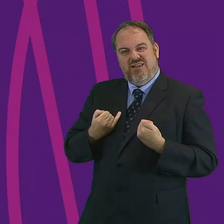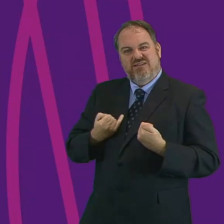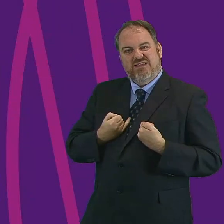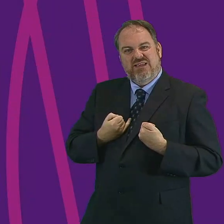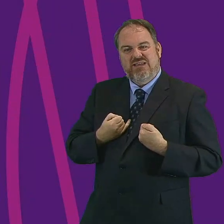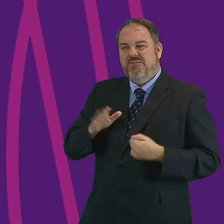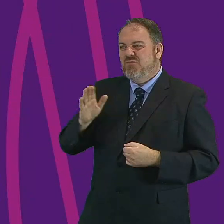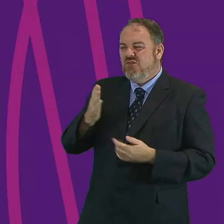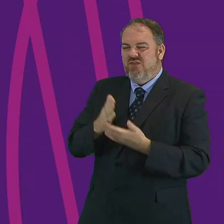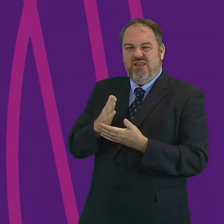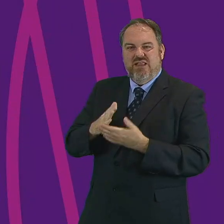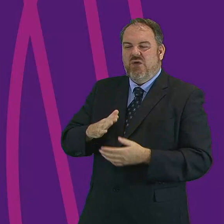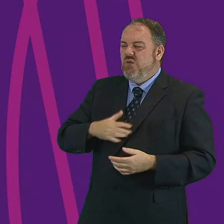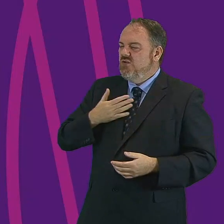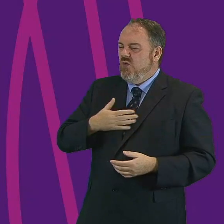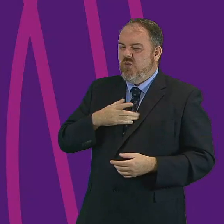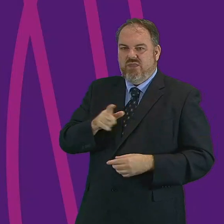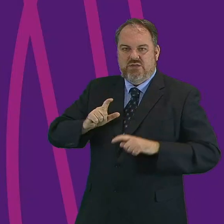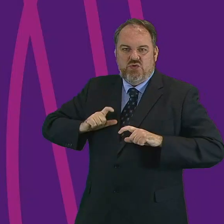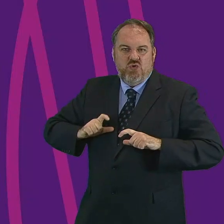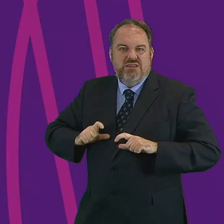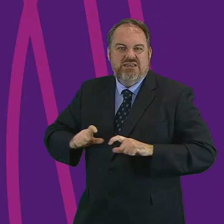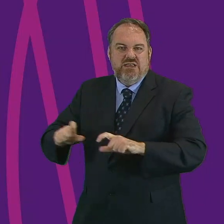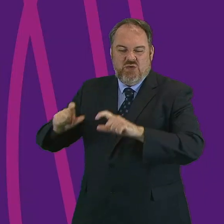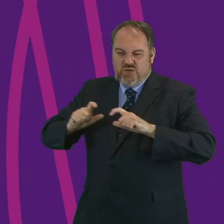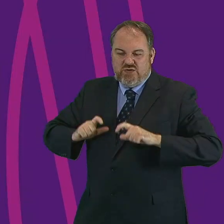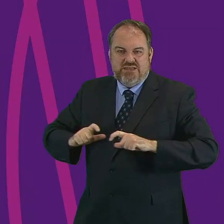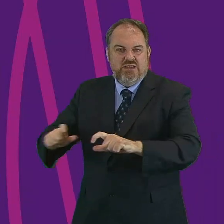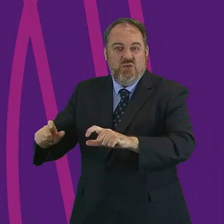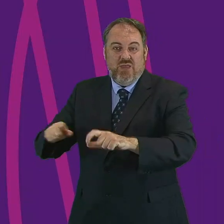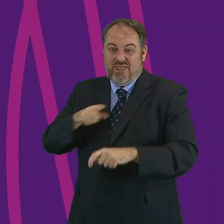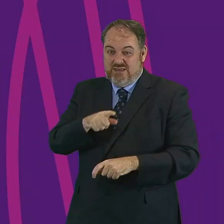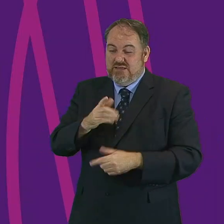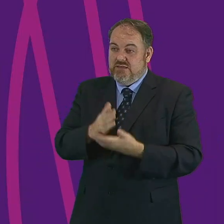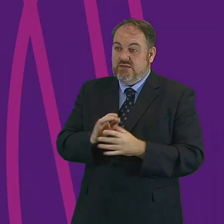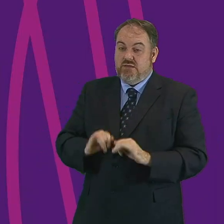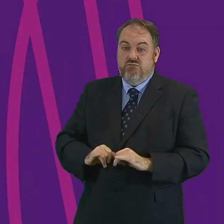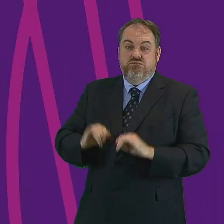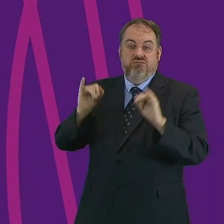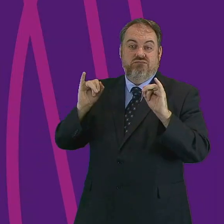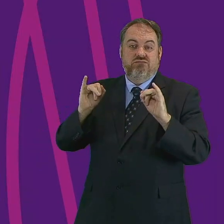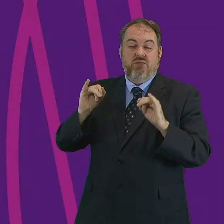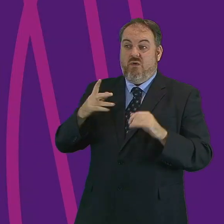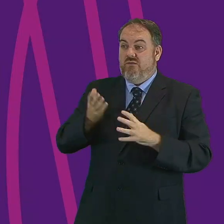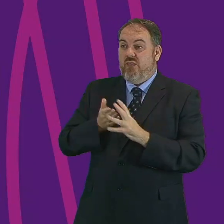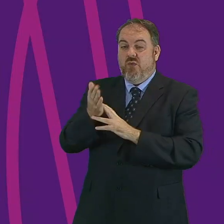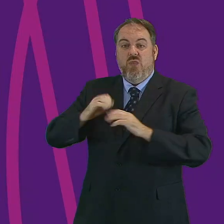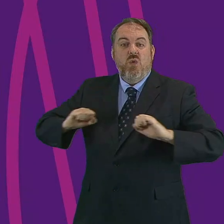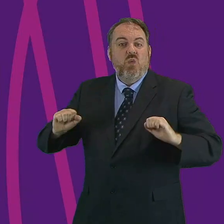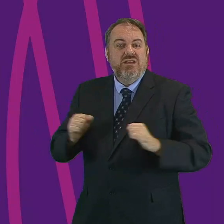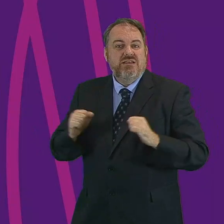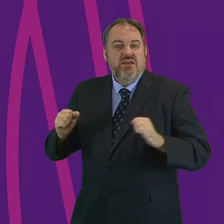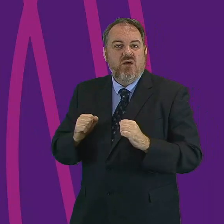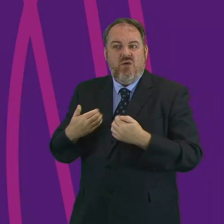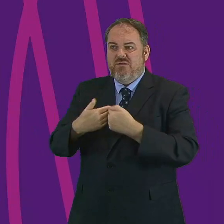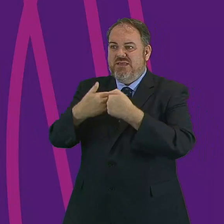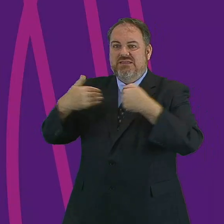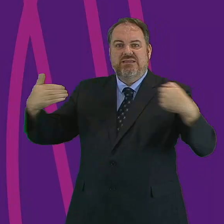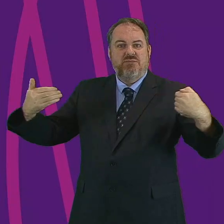Scotland group. What I would say to both Willie Rennie and the First Minister is that this is not just about the timetabling